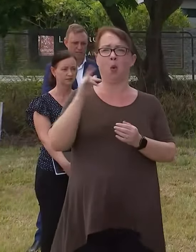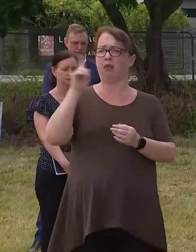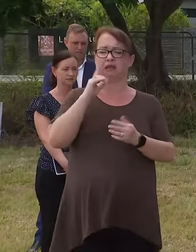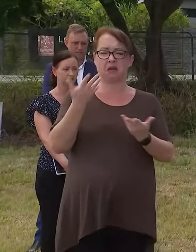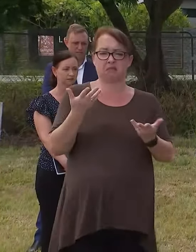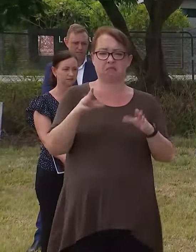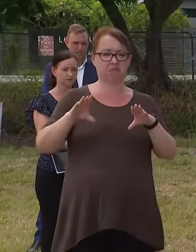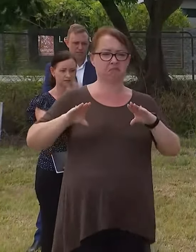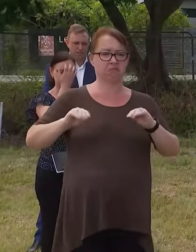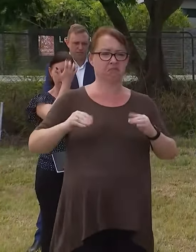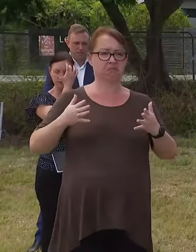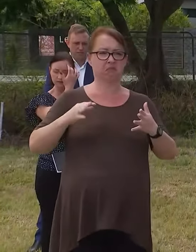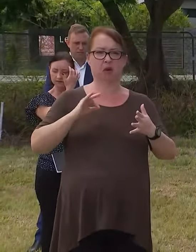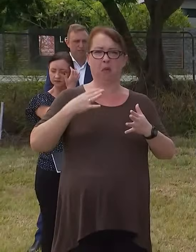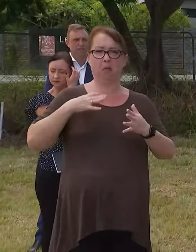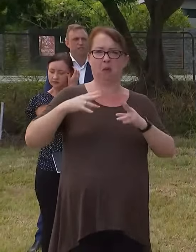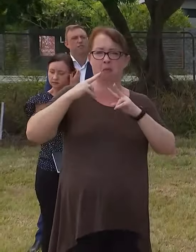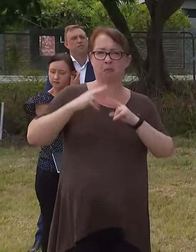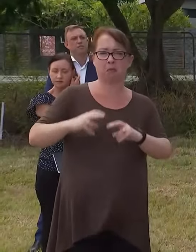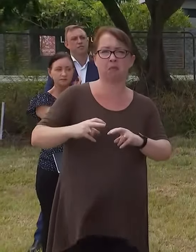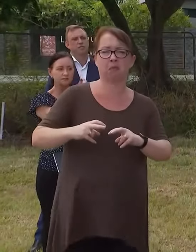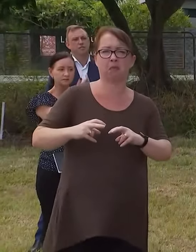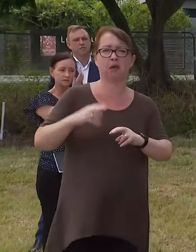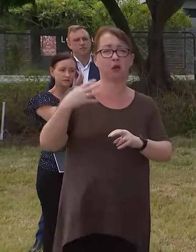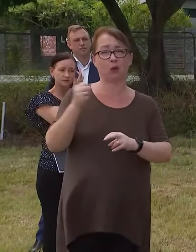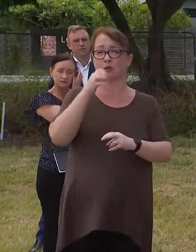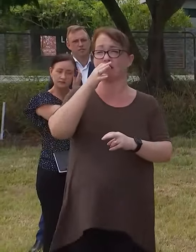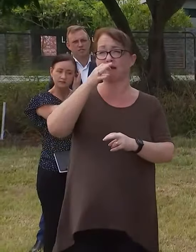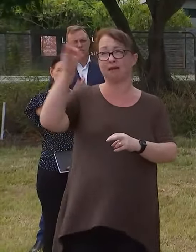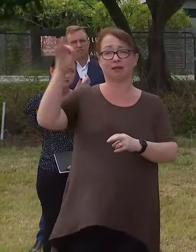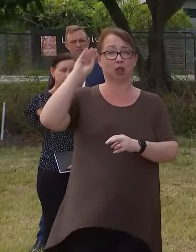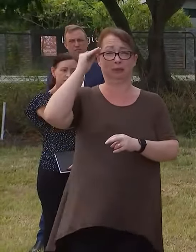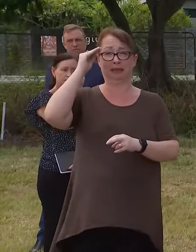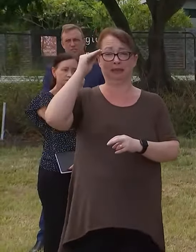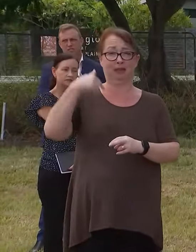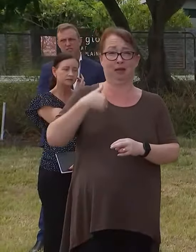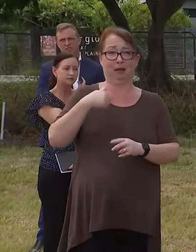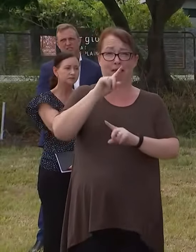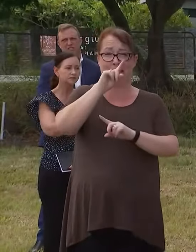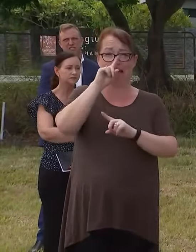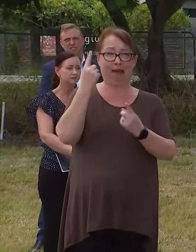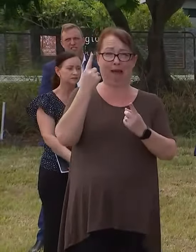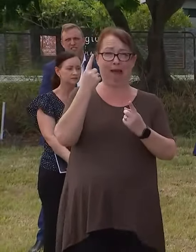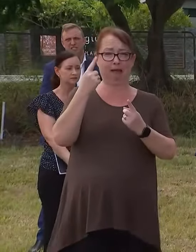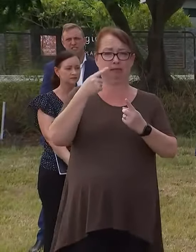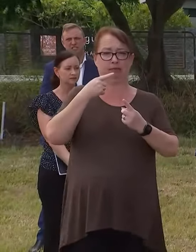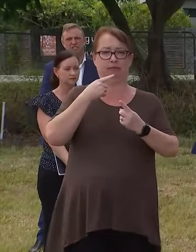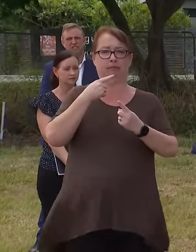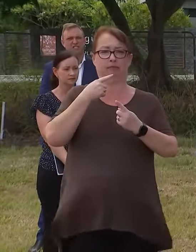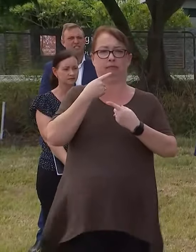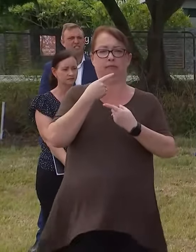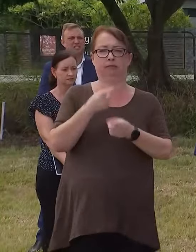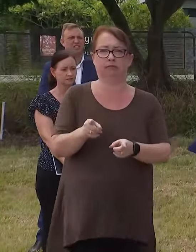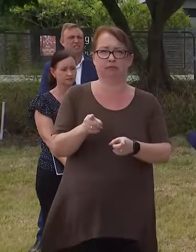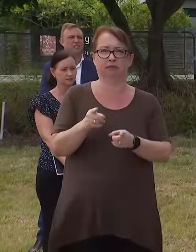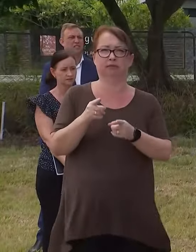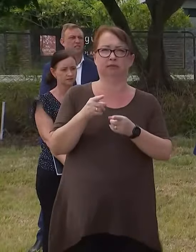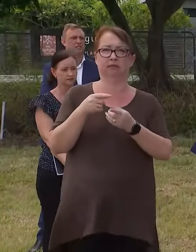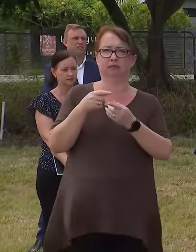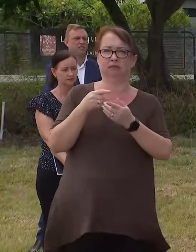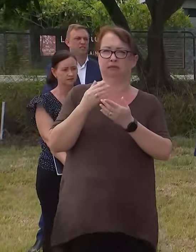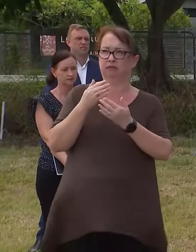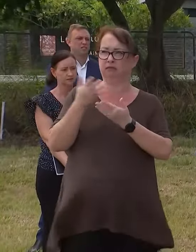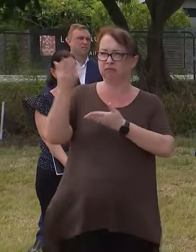further action. You would have to ask the committee those questions. I cannot disclose correspondence from the